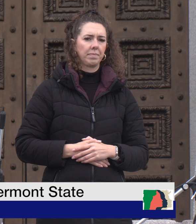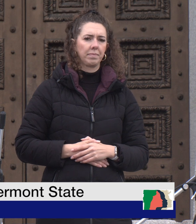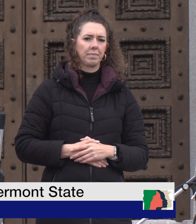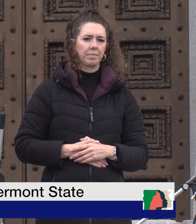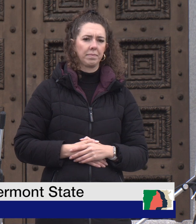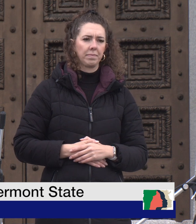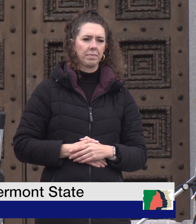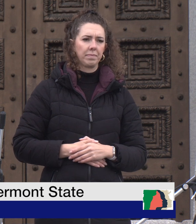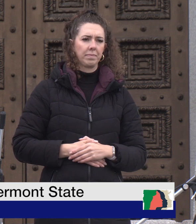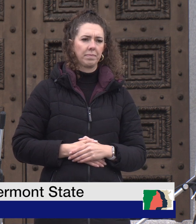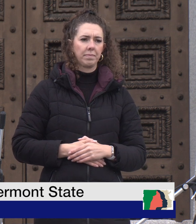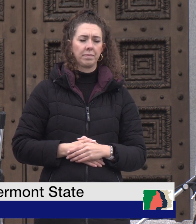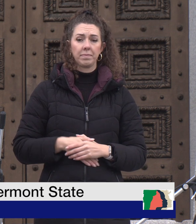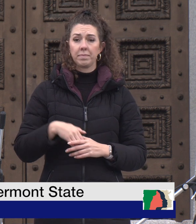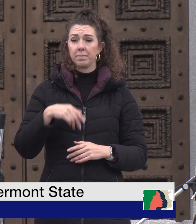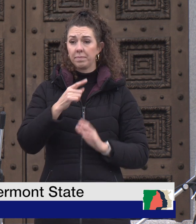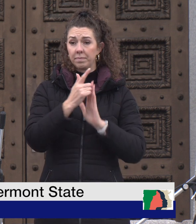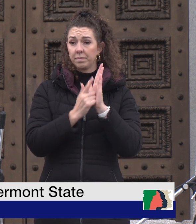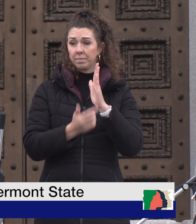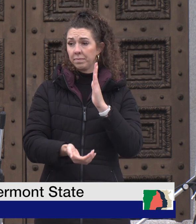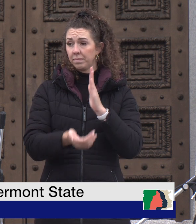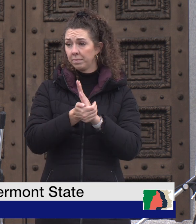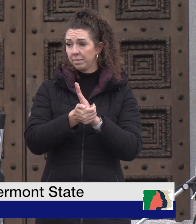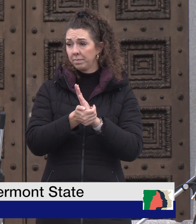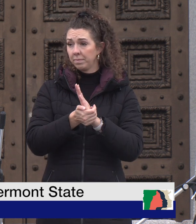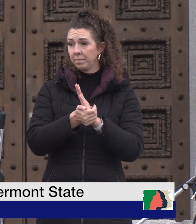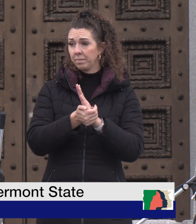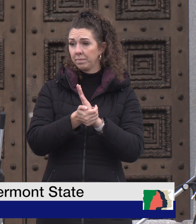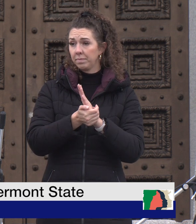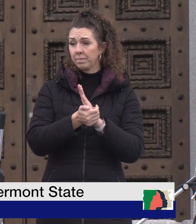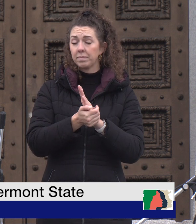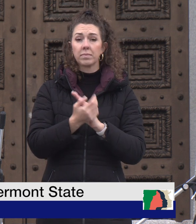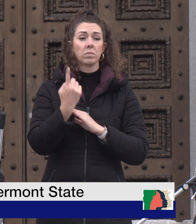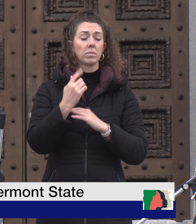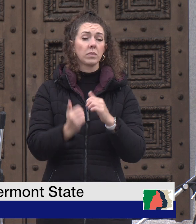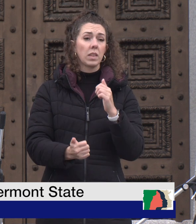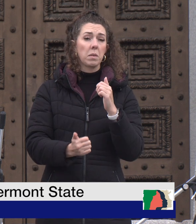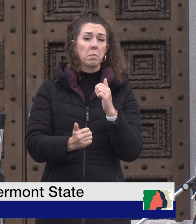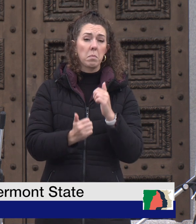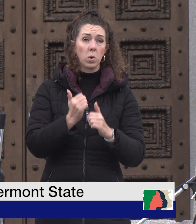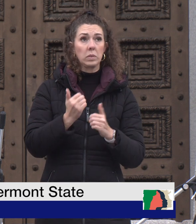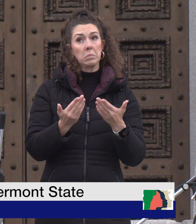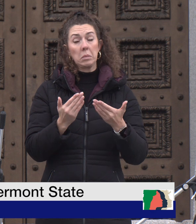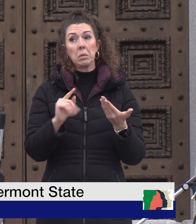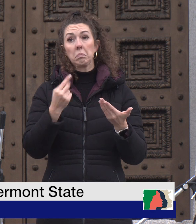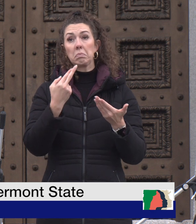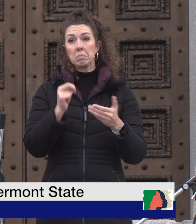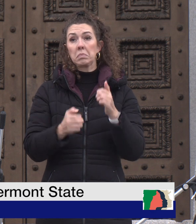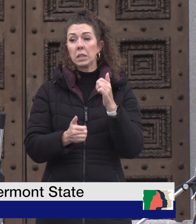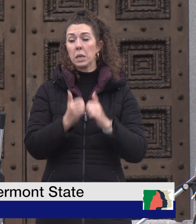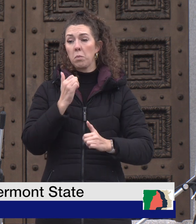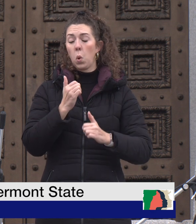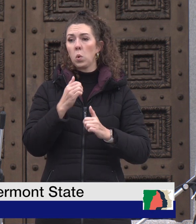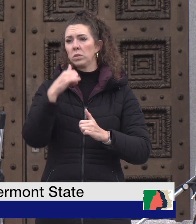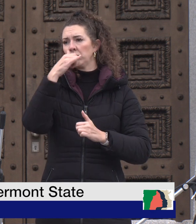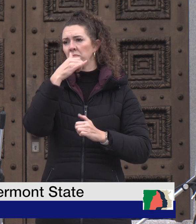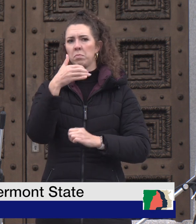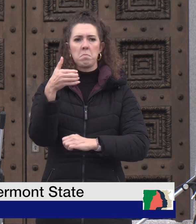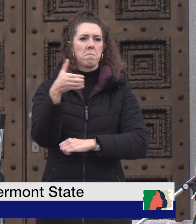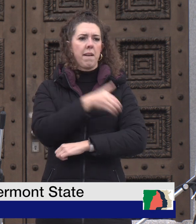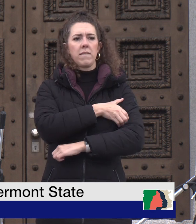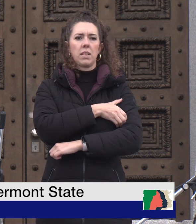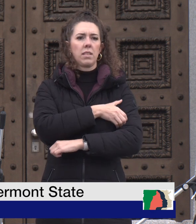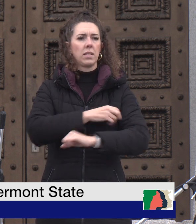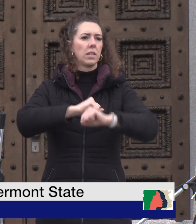This amendment to our state constitution is one of the most, if not the most, protective of the full